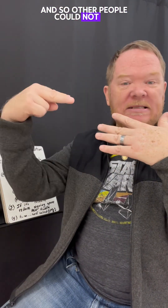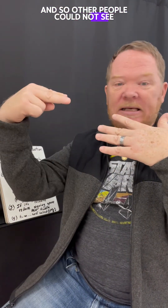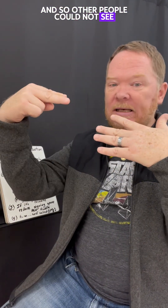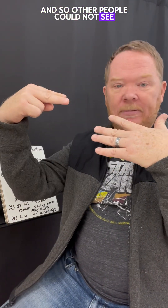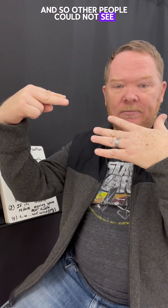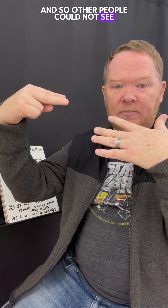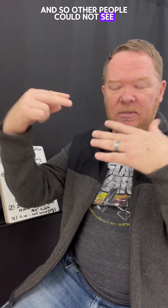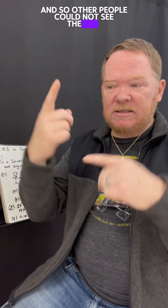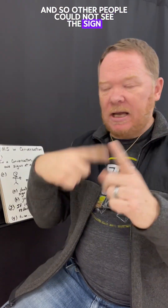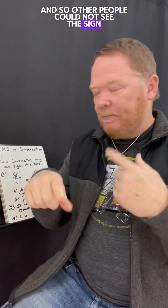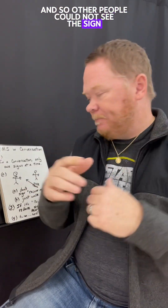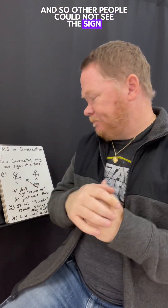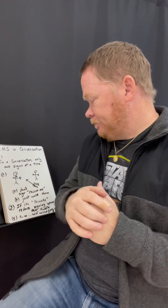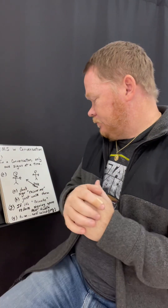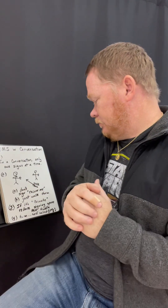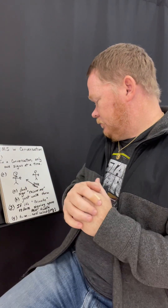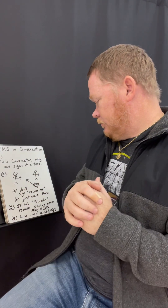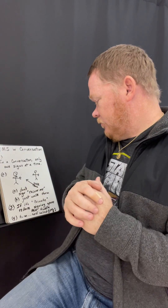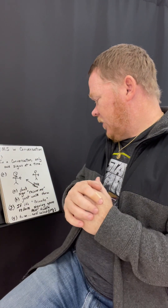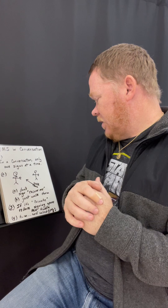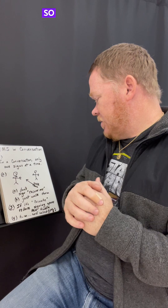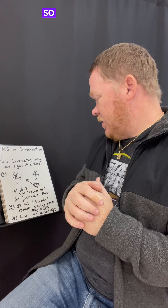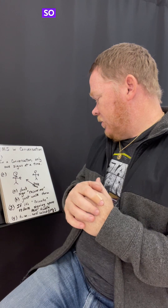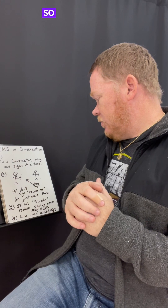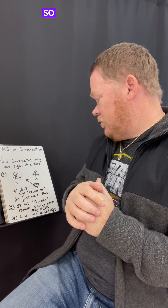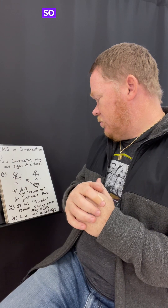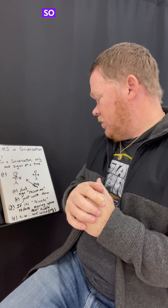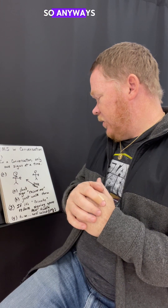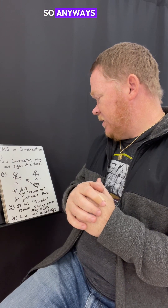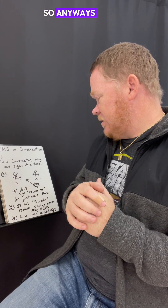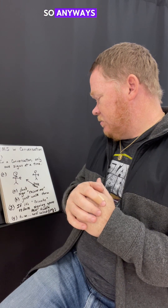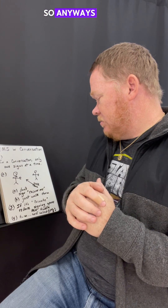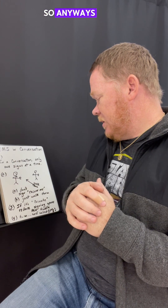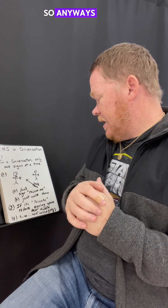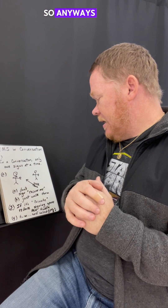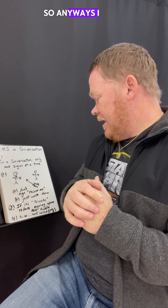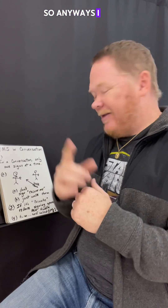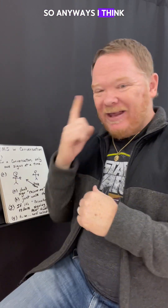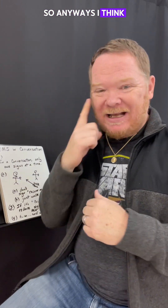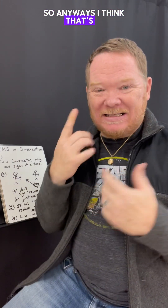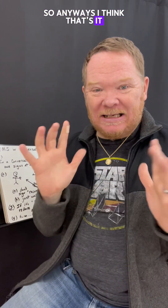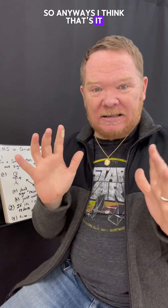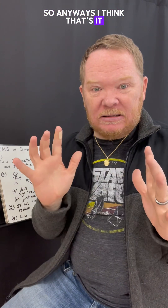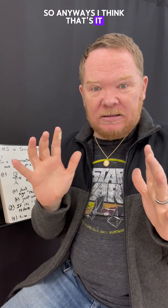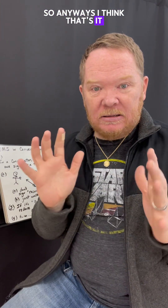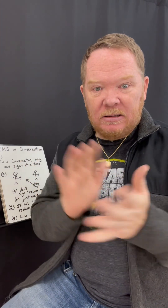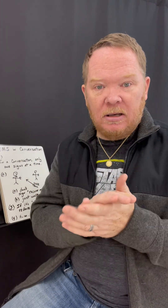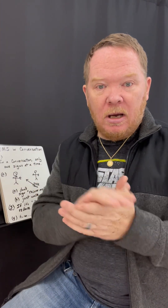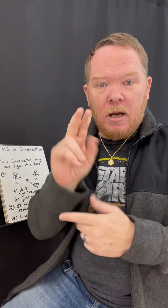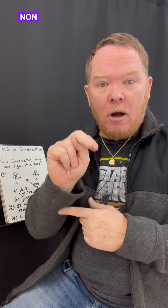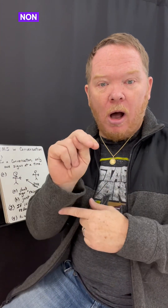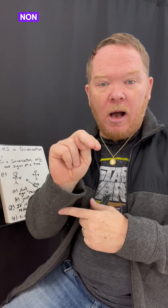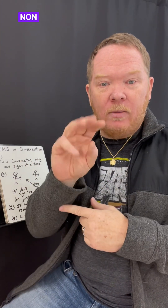see the sign. So, anyways, I think that's it.